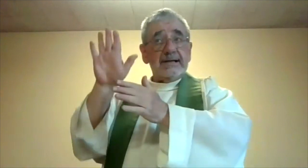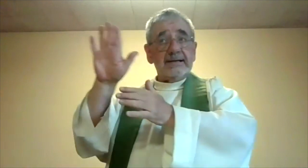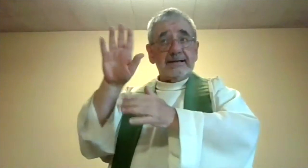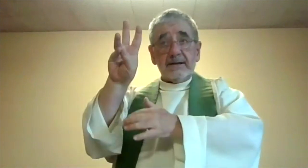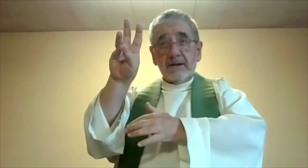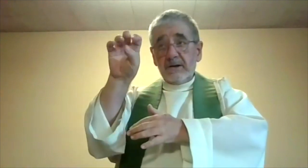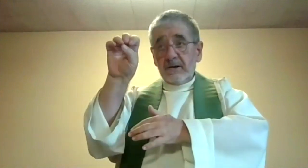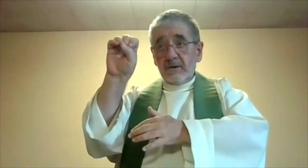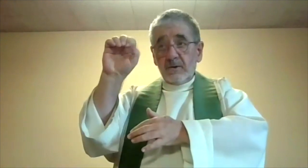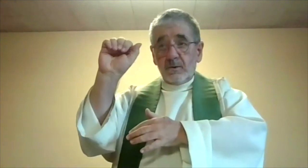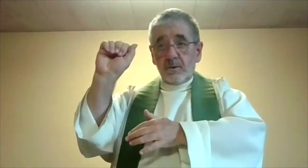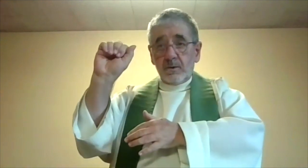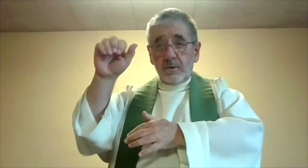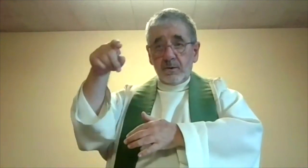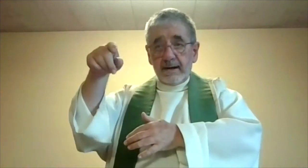Jesus' weapon